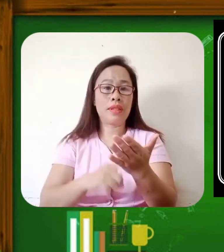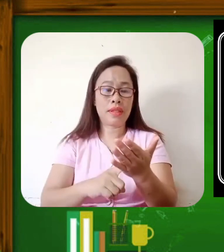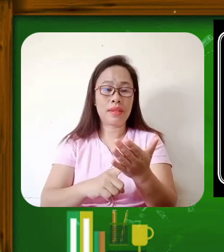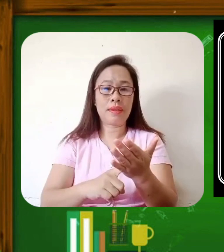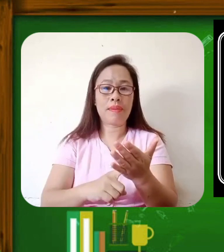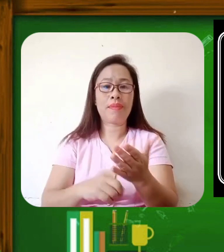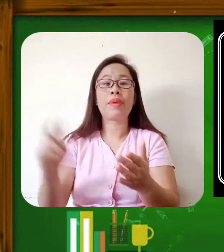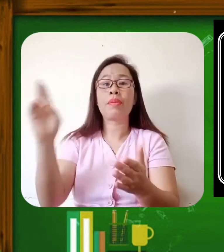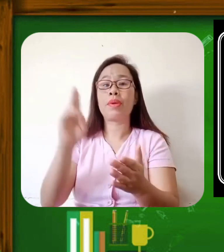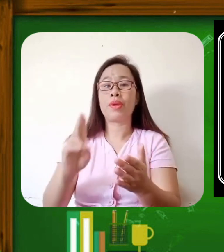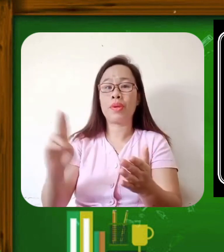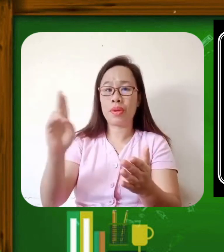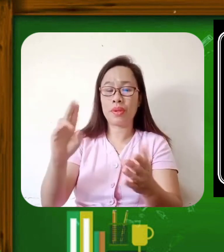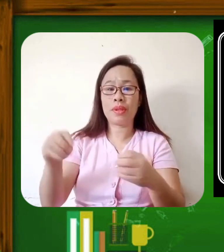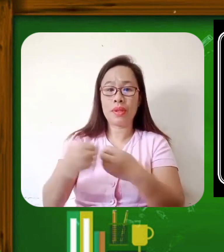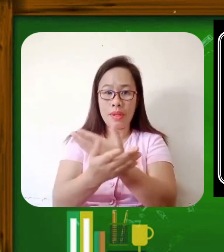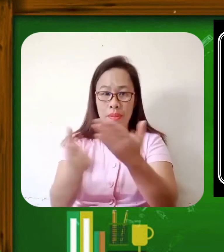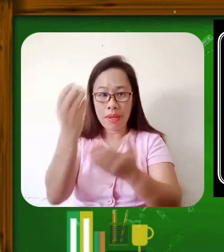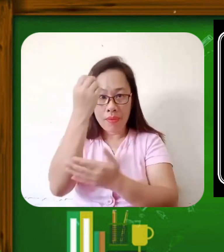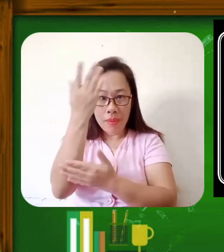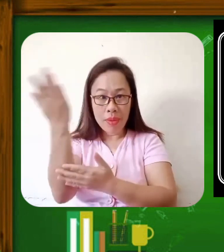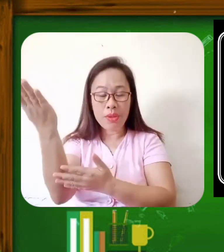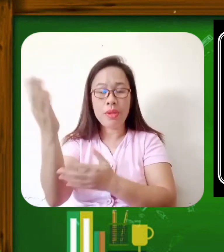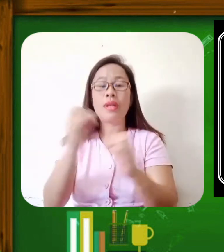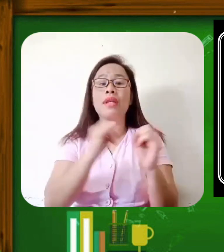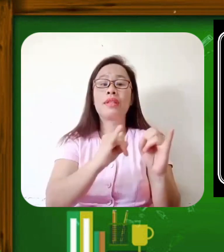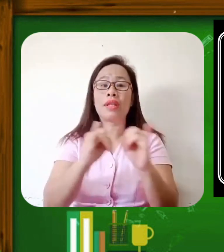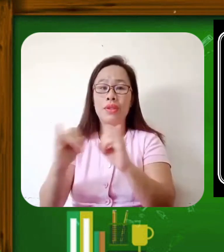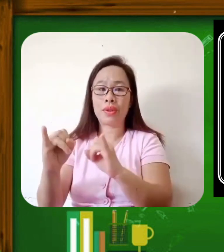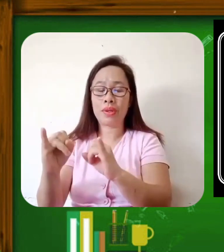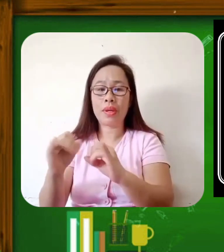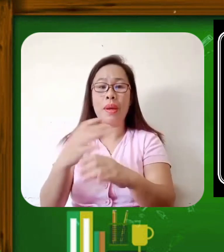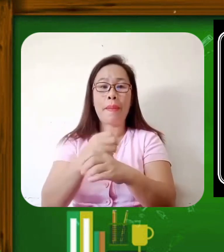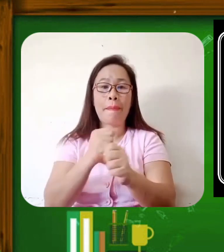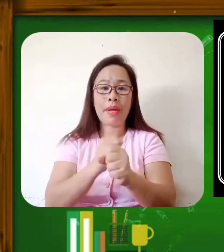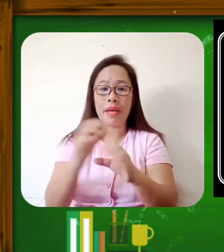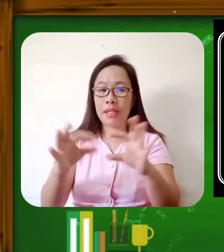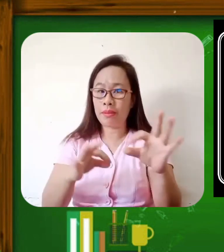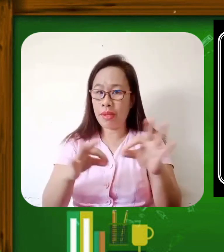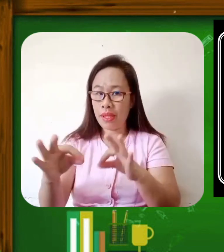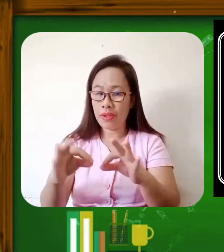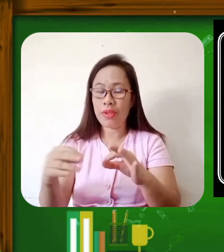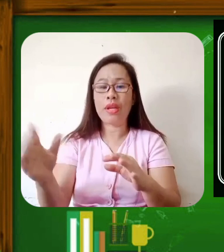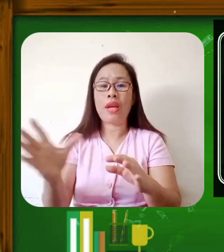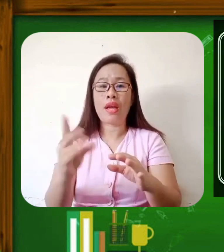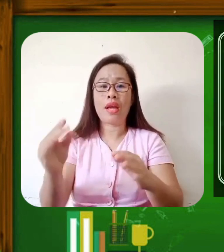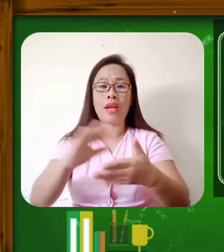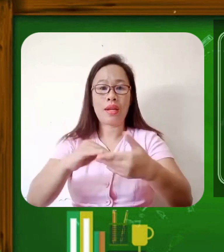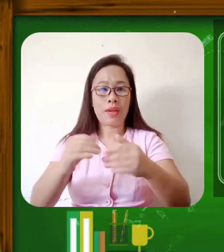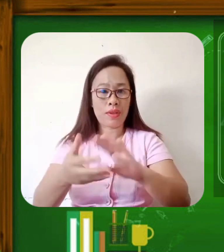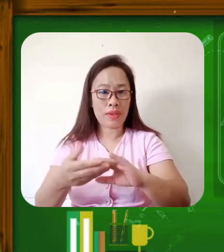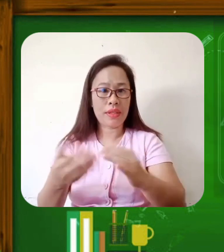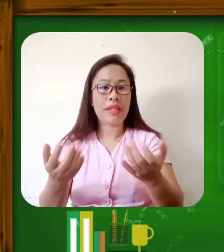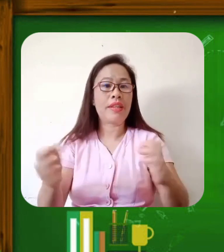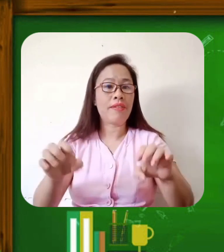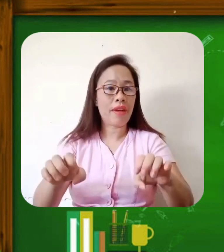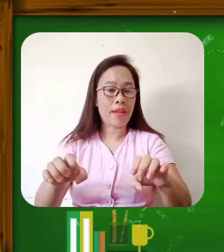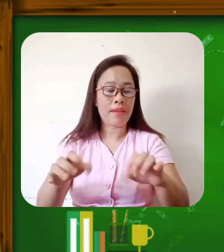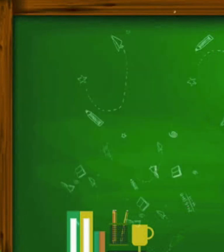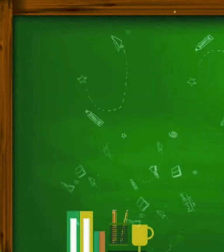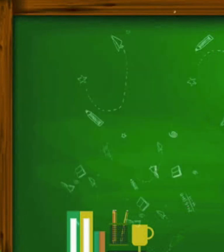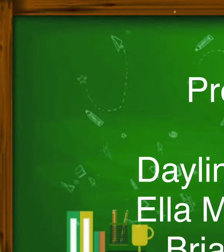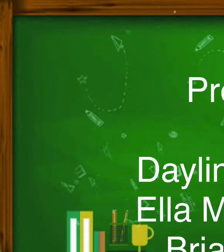can be used in giving information and instruction, making explanations, and narrating events.